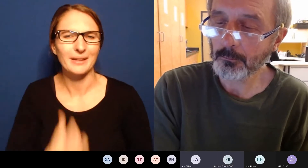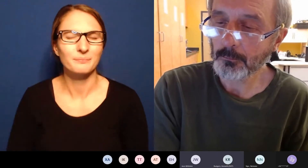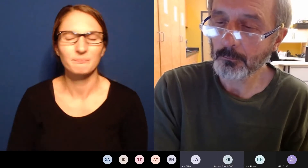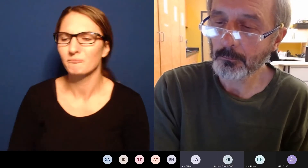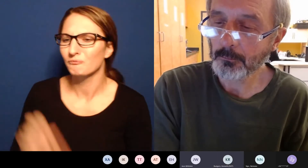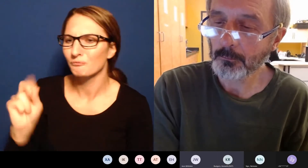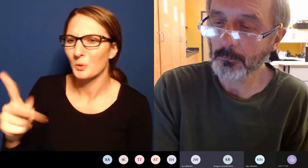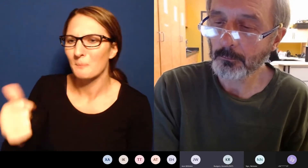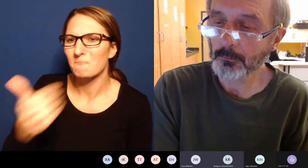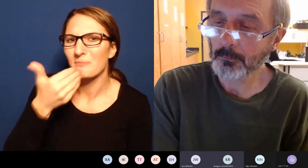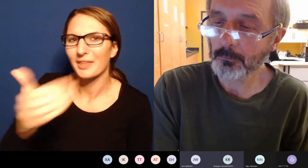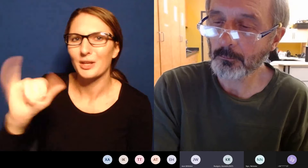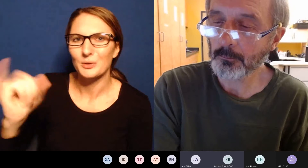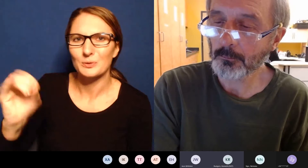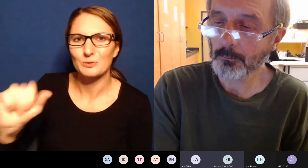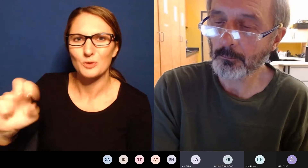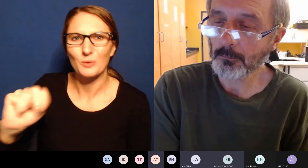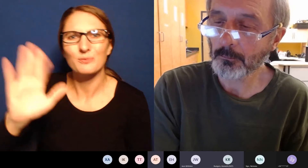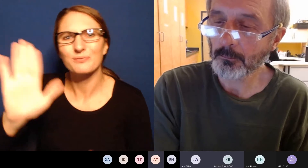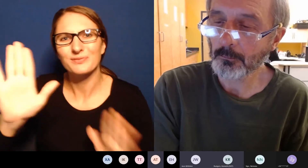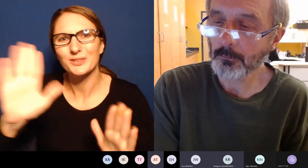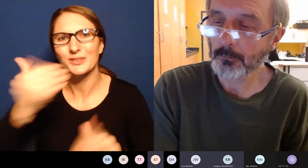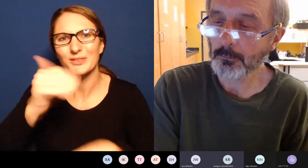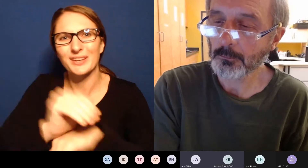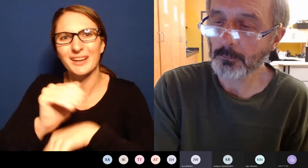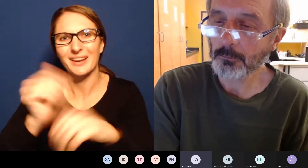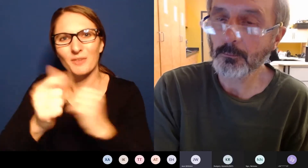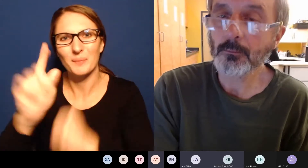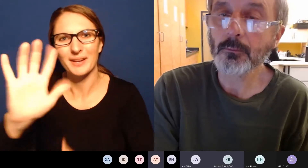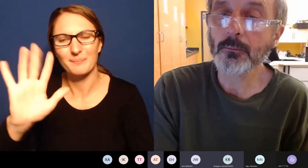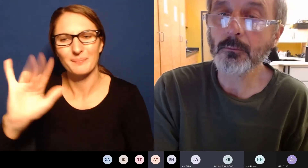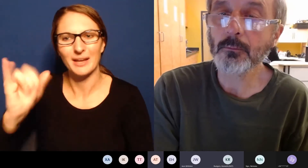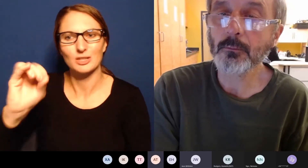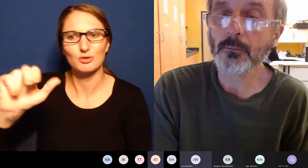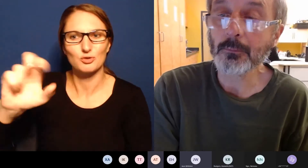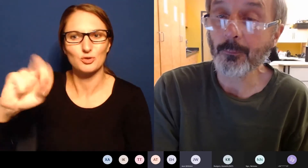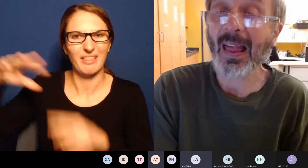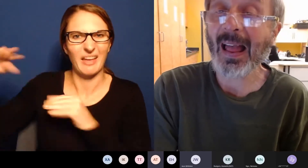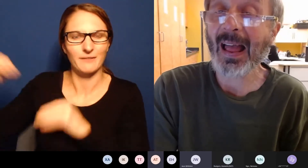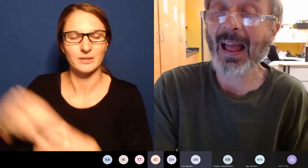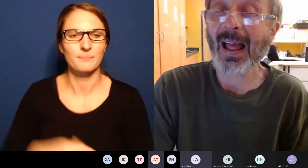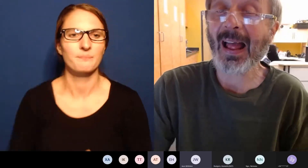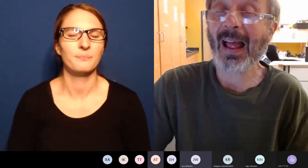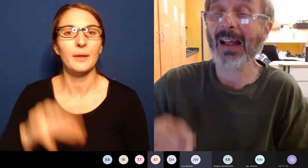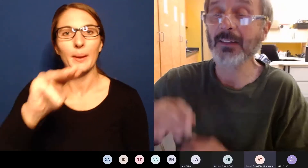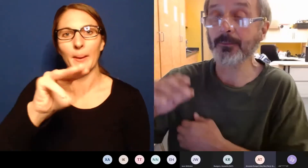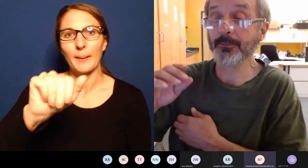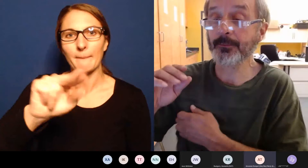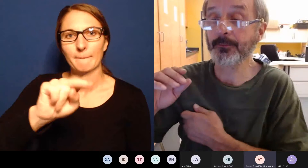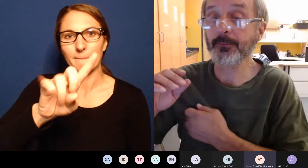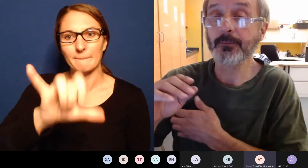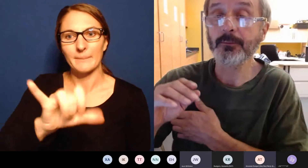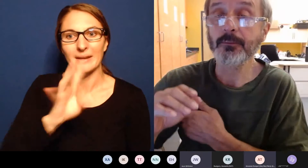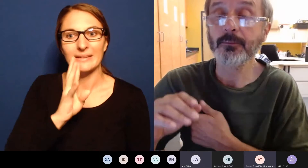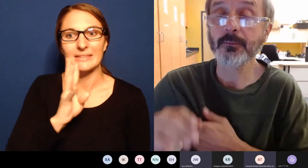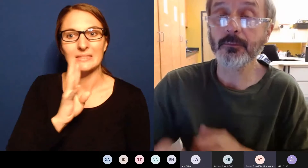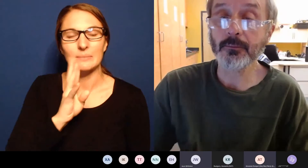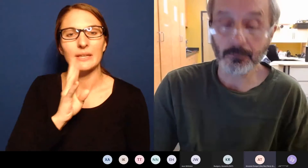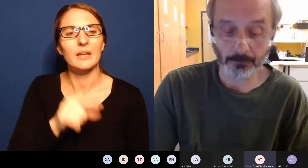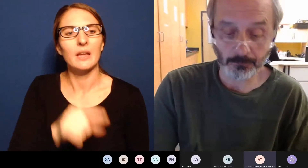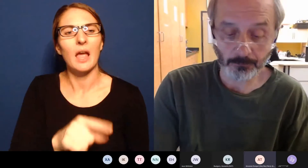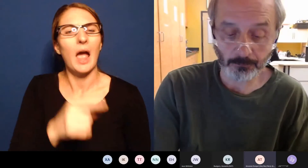Okay. Thank you, Joan. Okay. Good night, everybody. All right. Hi, this is Mandy again. So I'm not currently on the exec